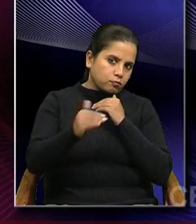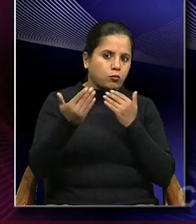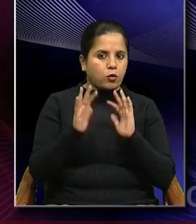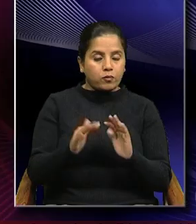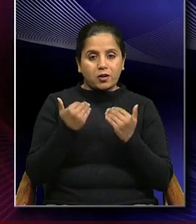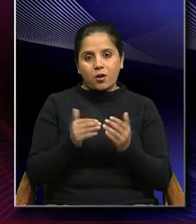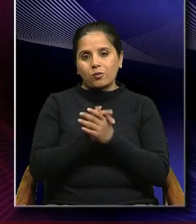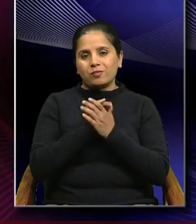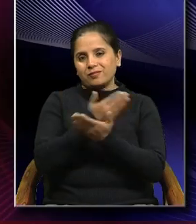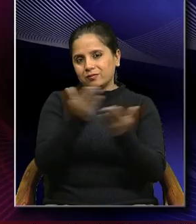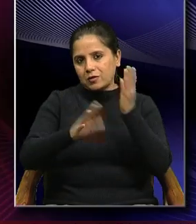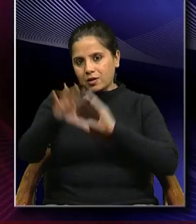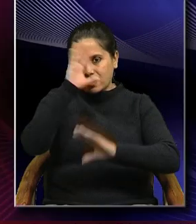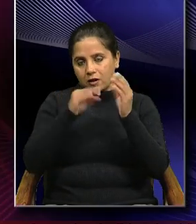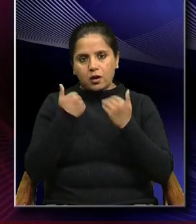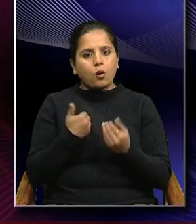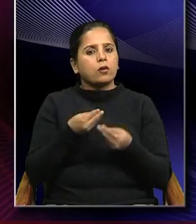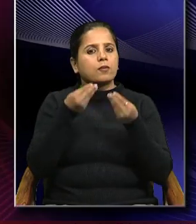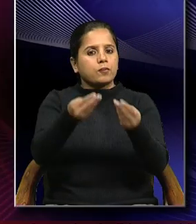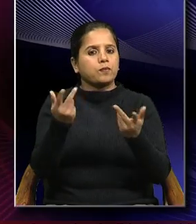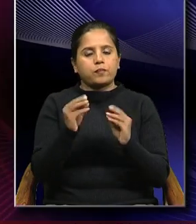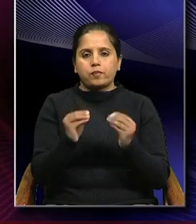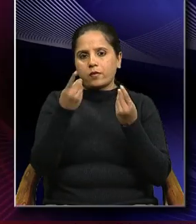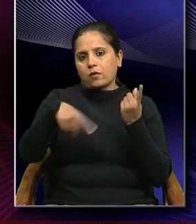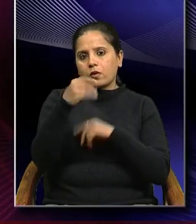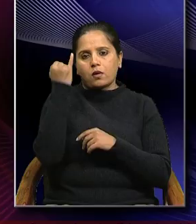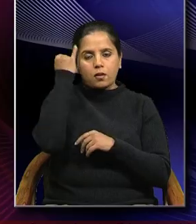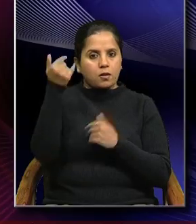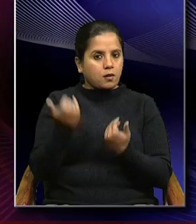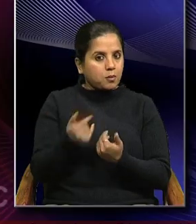this, my dear learners, I tried to give you a better idea of what